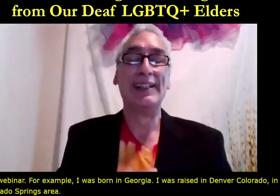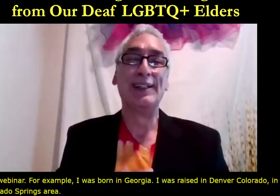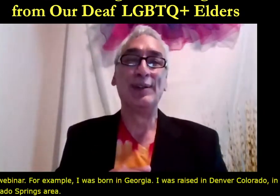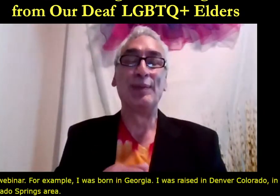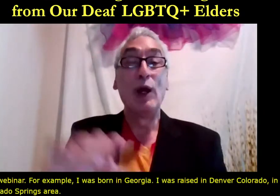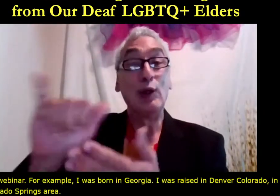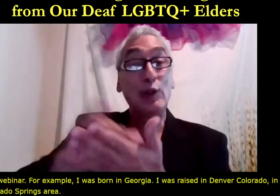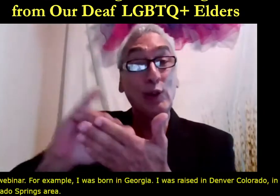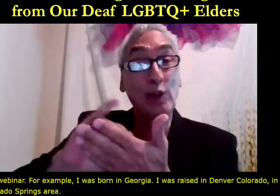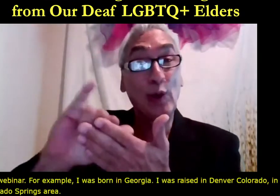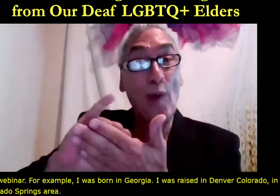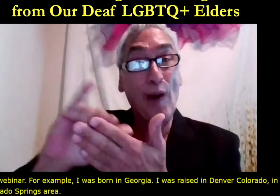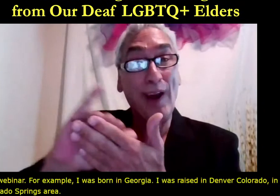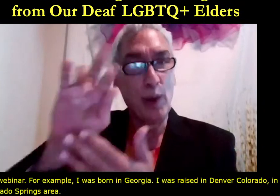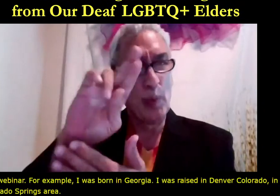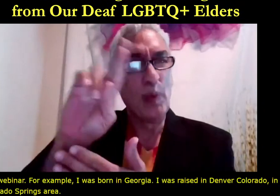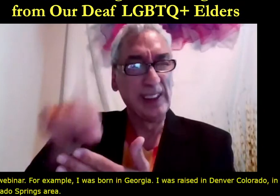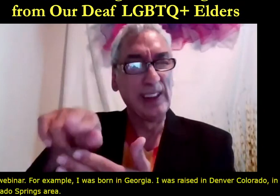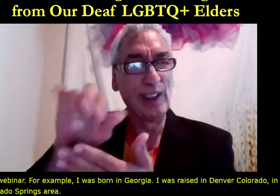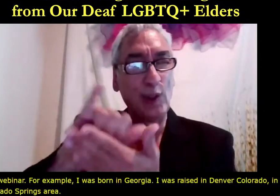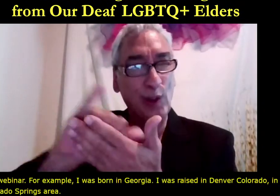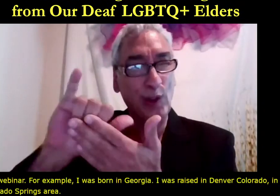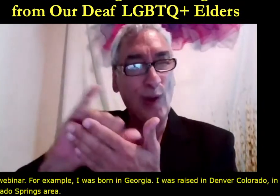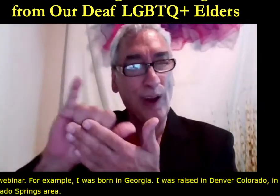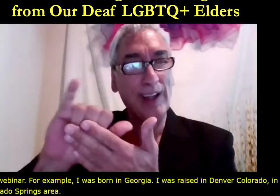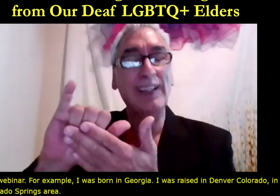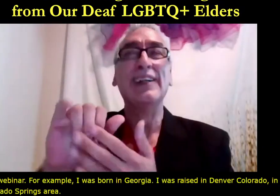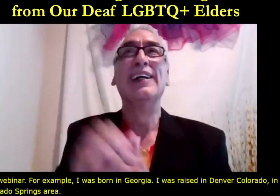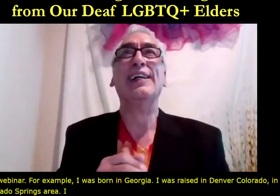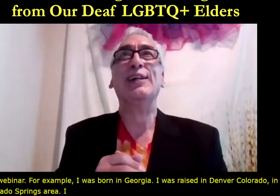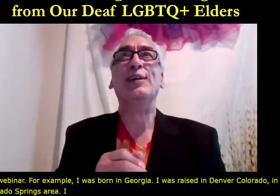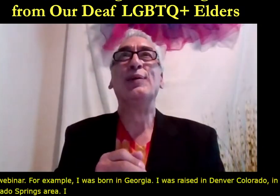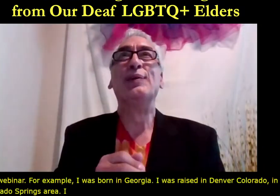i lived in san francisco for a while i also lived in new york in the rochester area